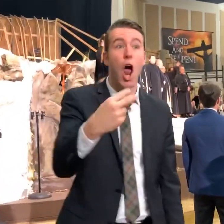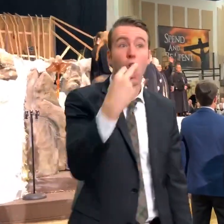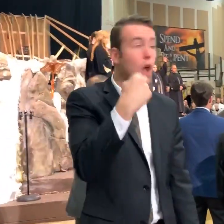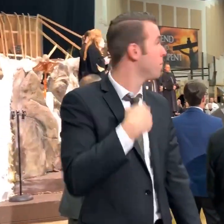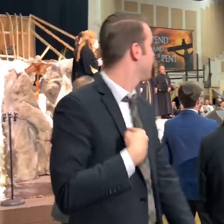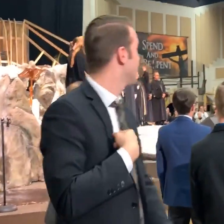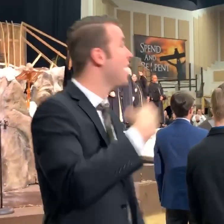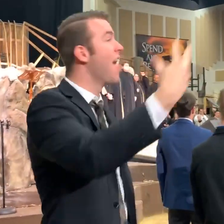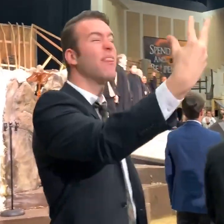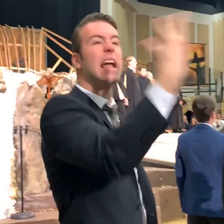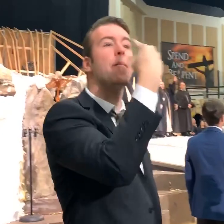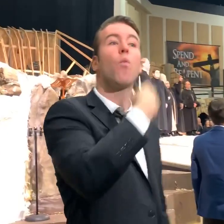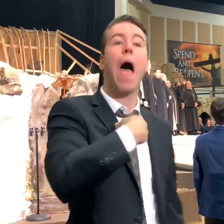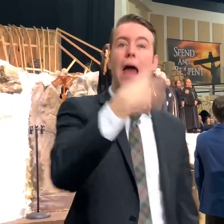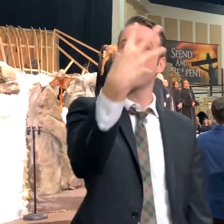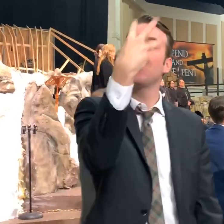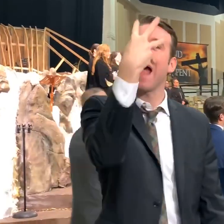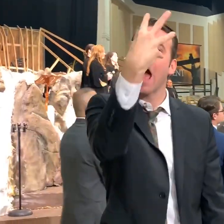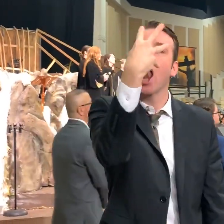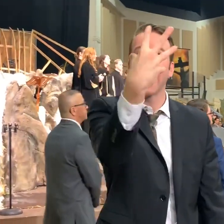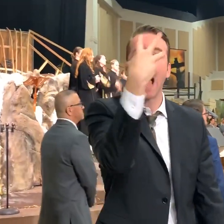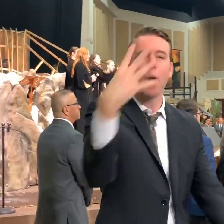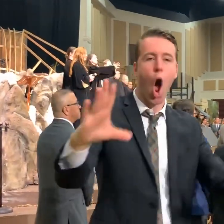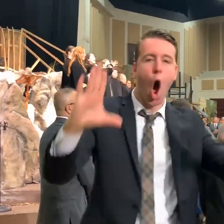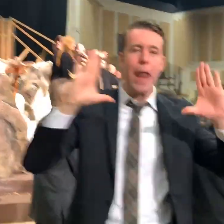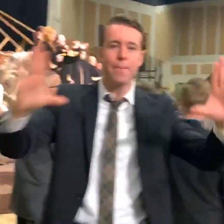Here, put that camera right on me right now.